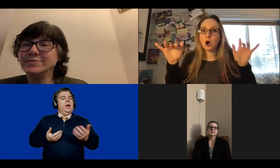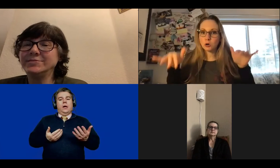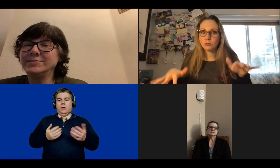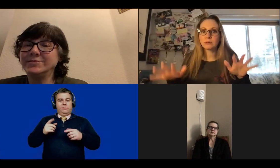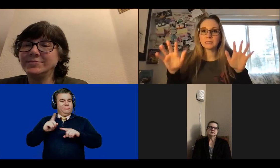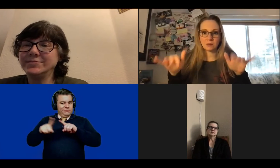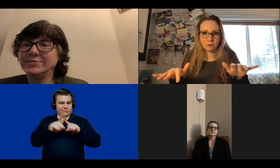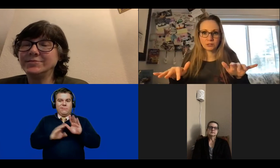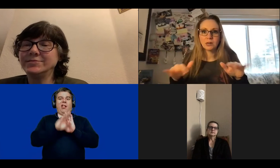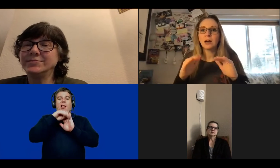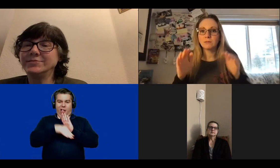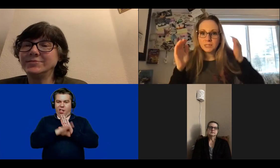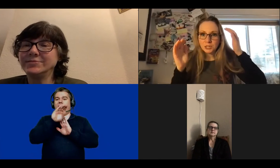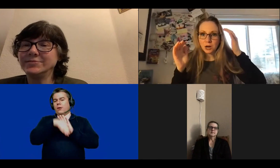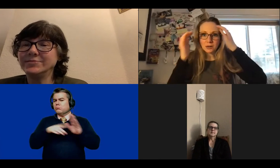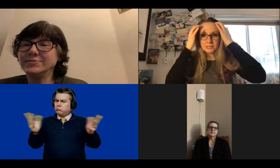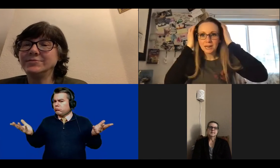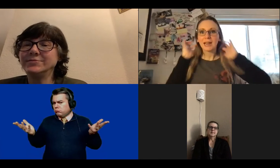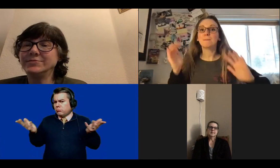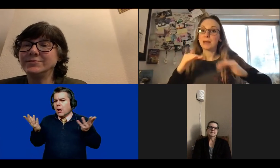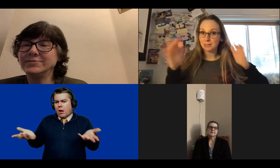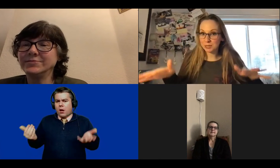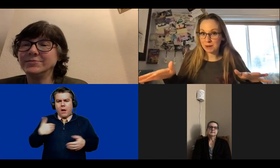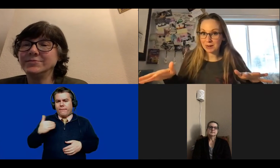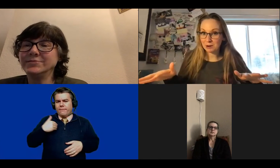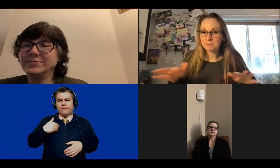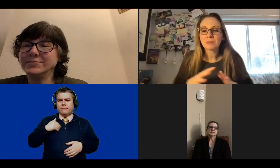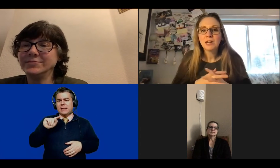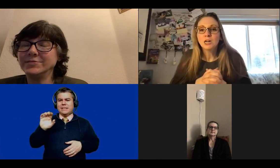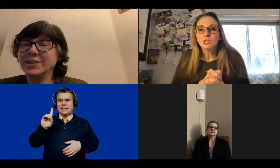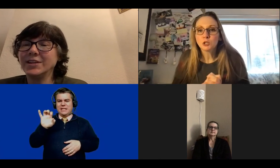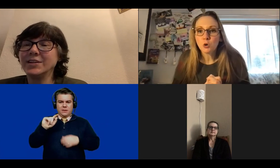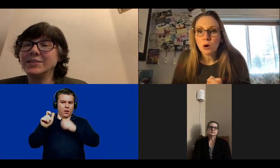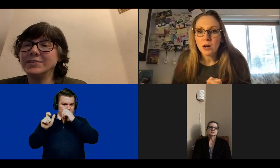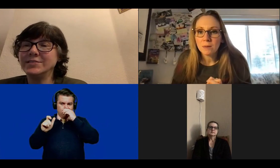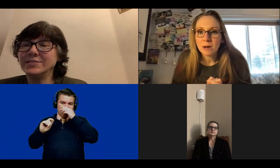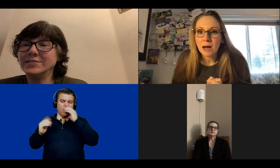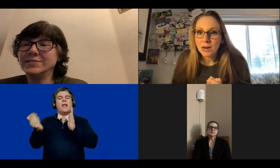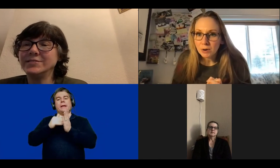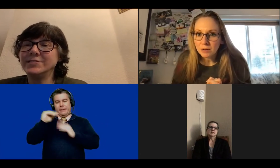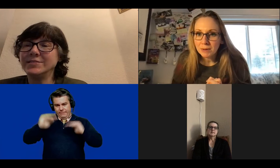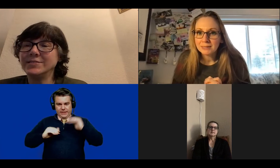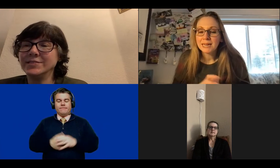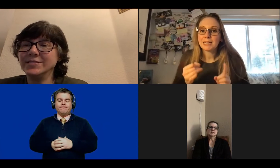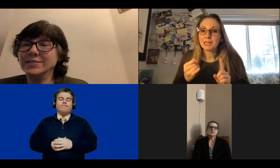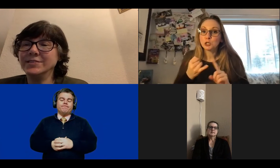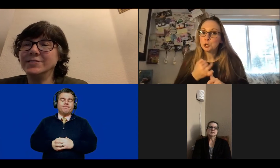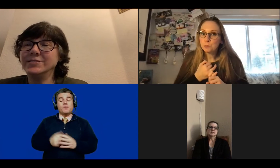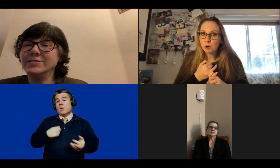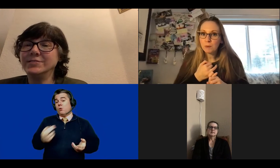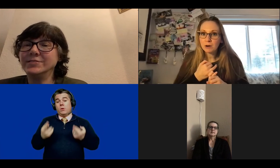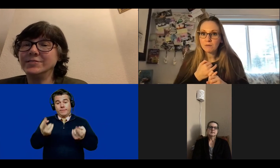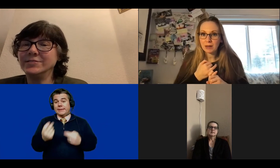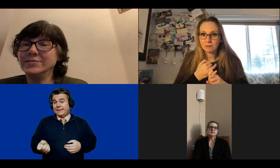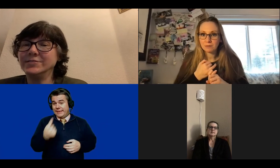We all go through these levels of detox and balancing back out. So I recommend taking